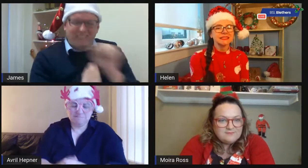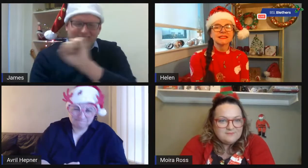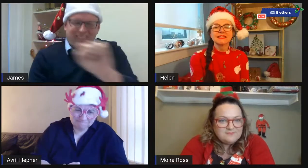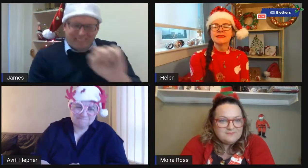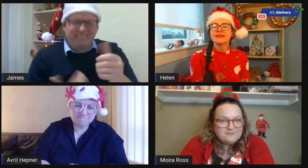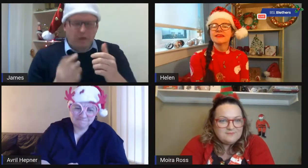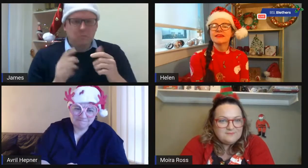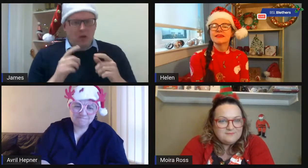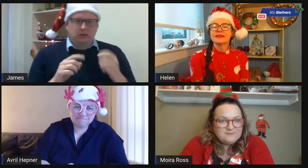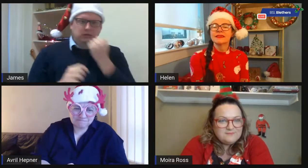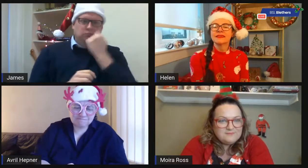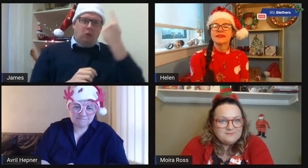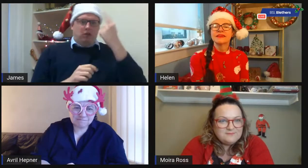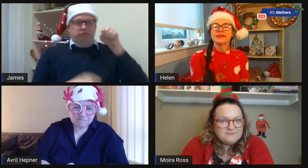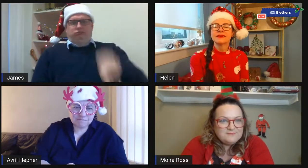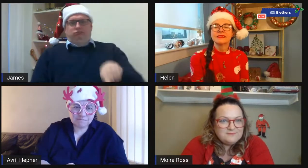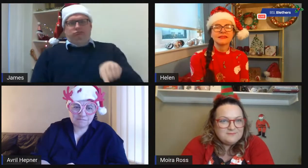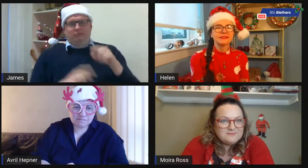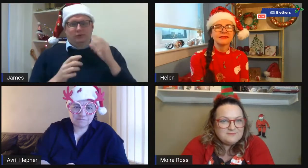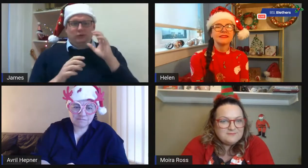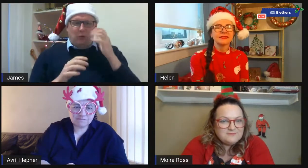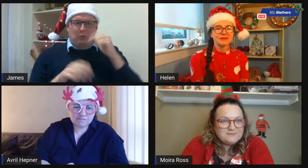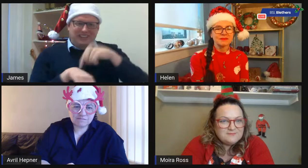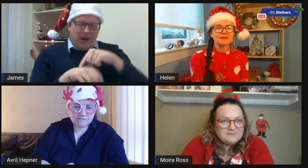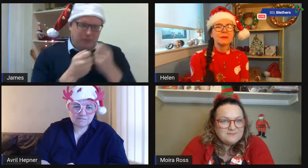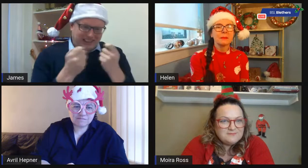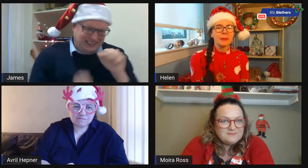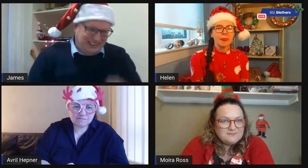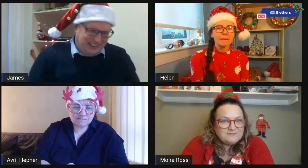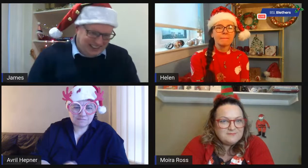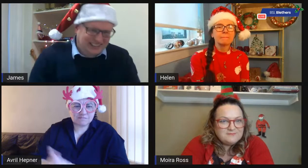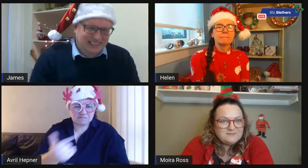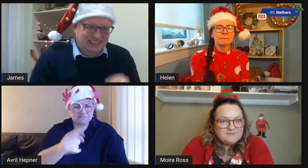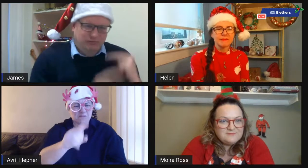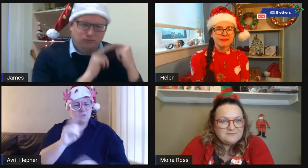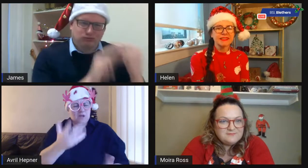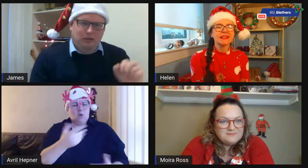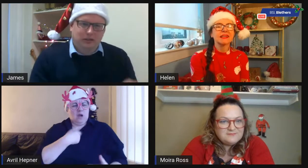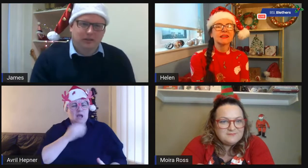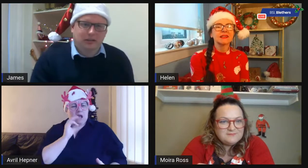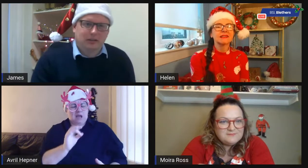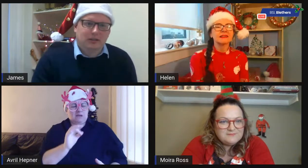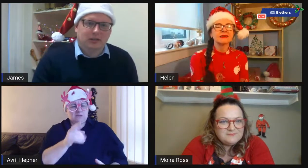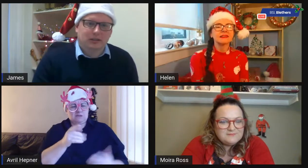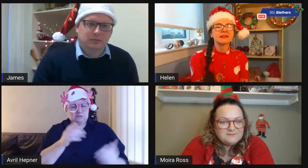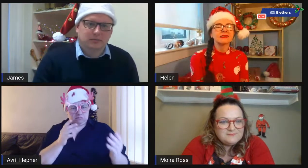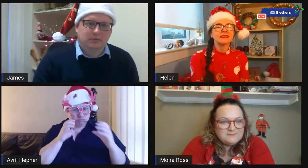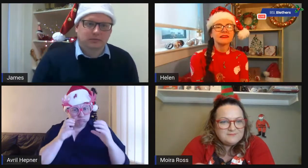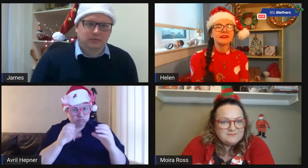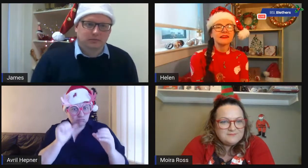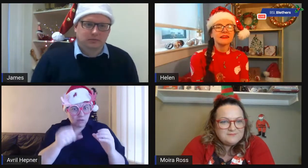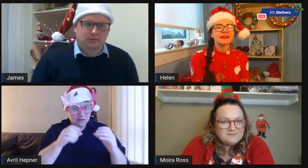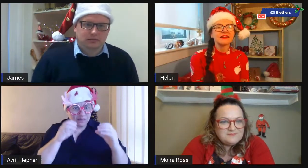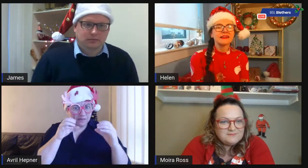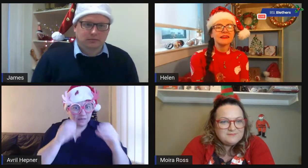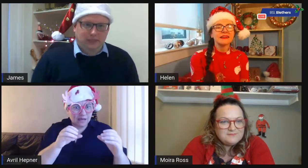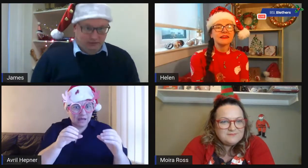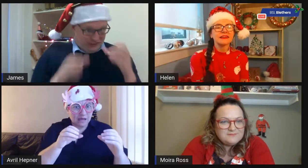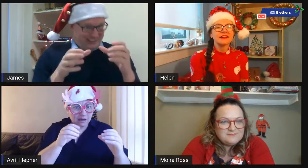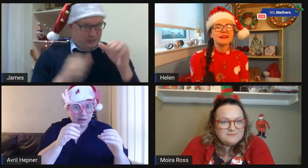newspapers, tabloids have an insert as well. yeah. But the Radio Times is synonymous with Christmas.